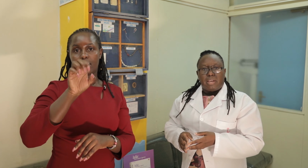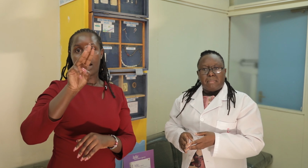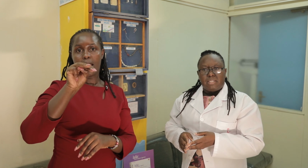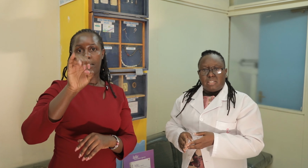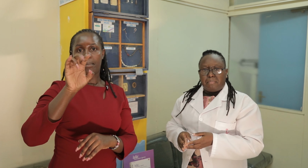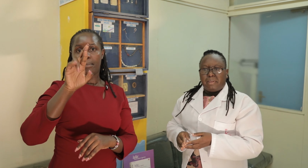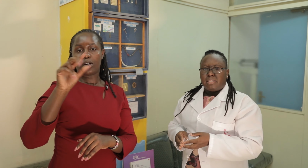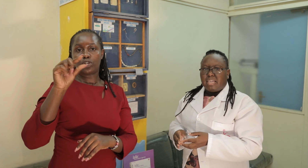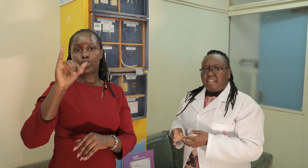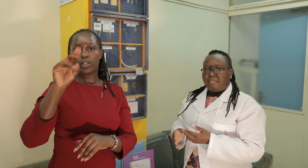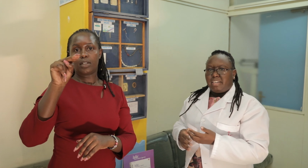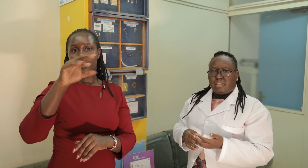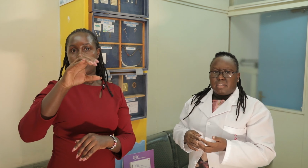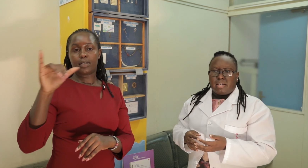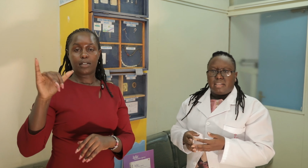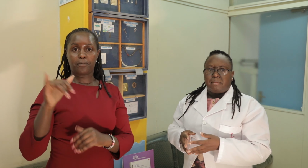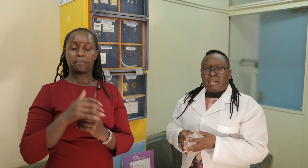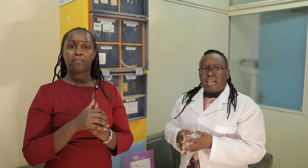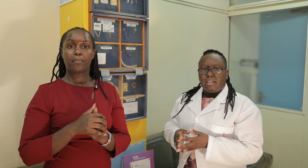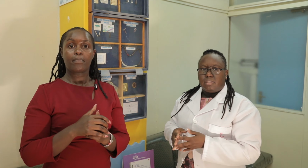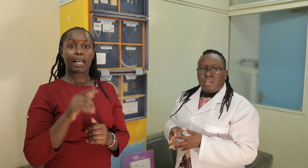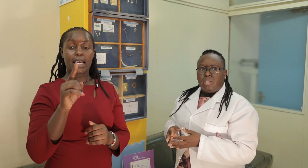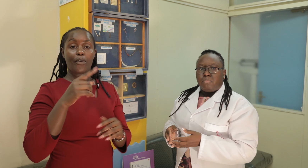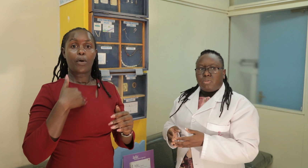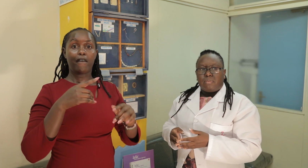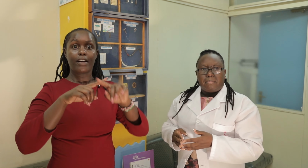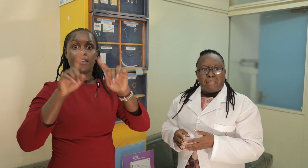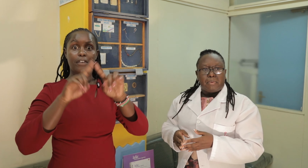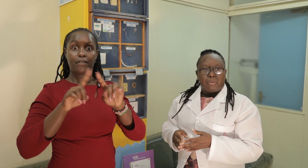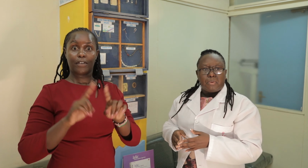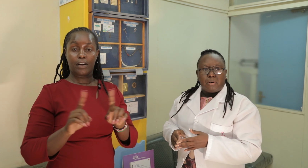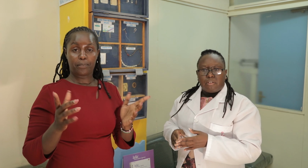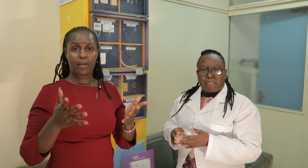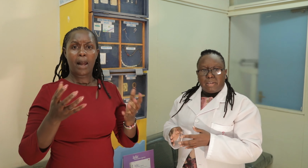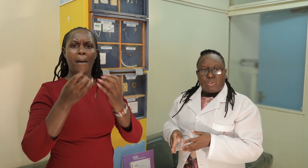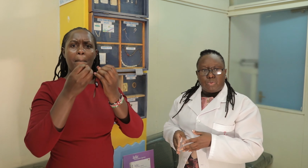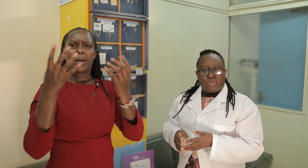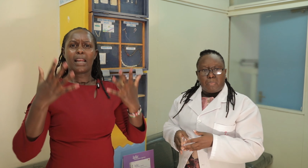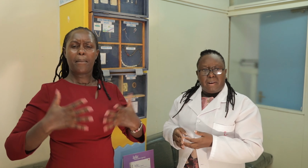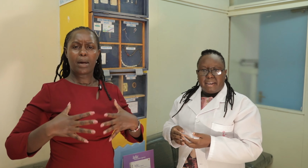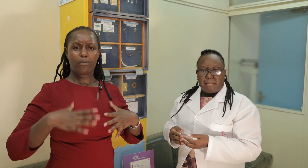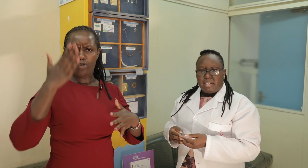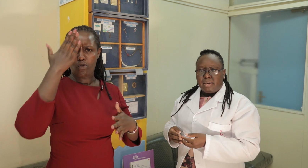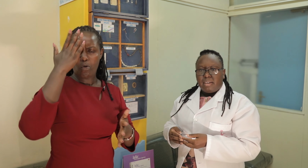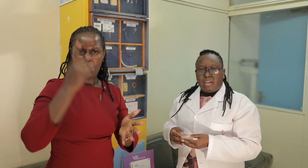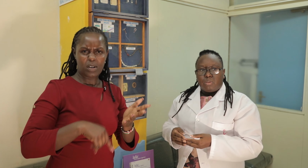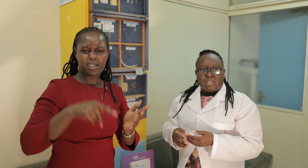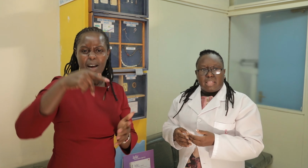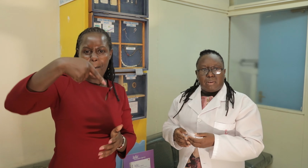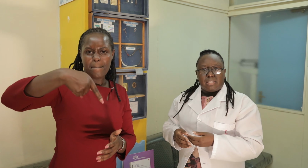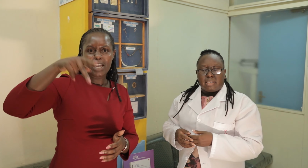So the emergency pills, they're different in the market. Most of the people know of P2,